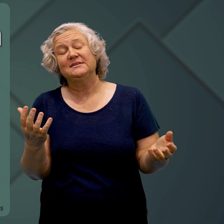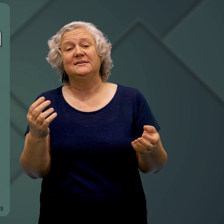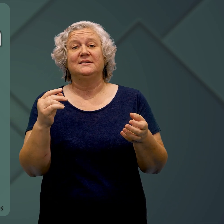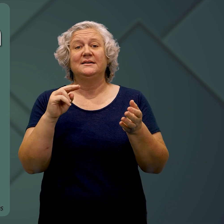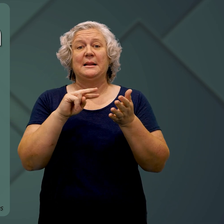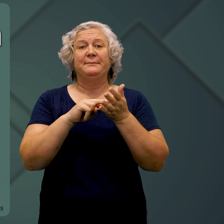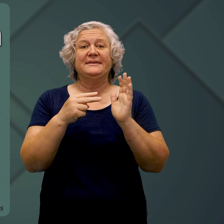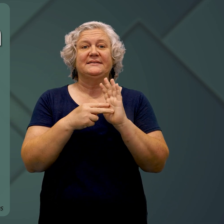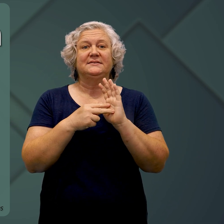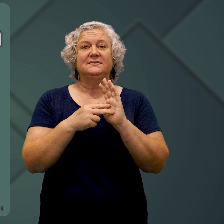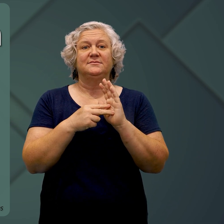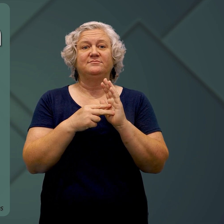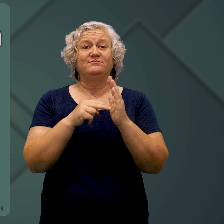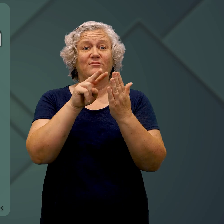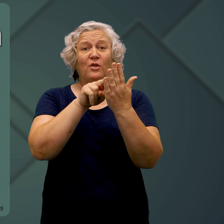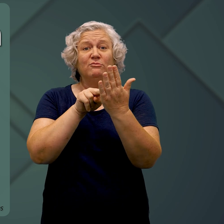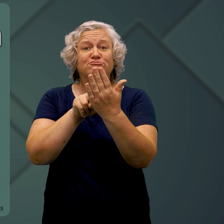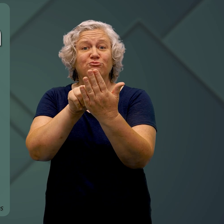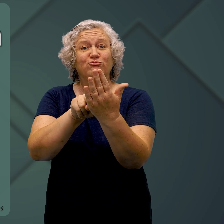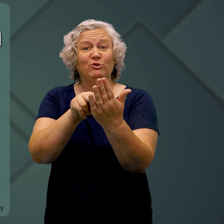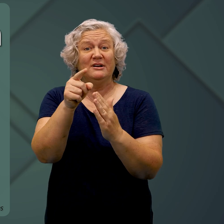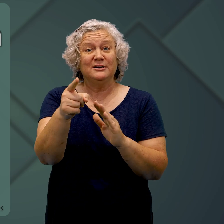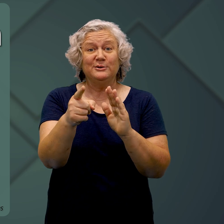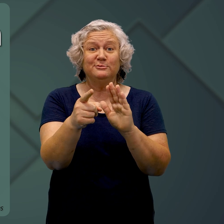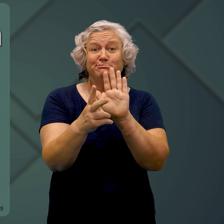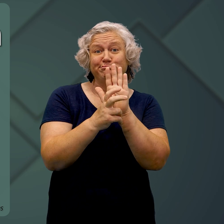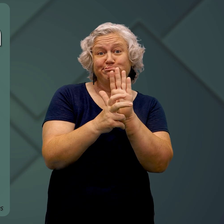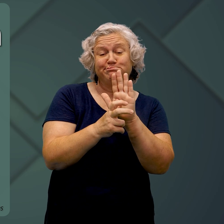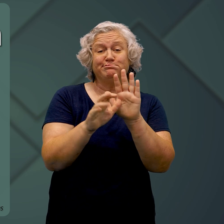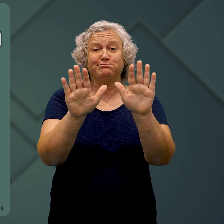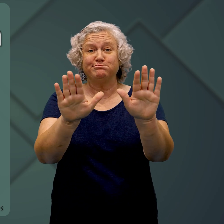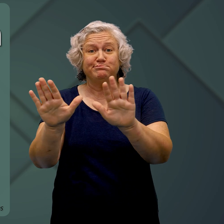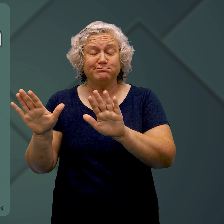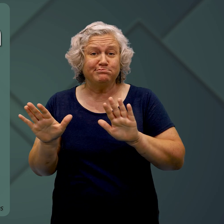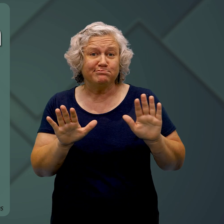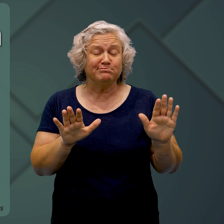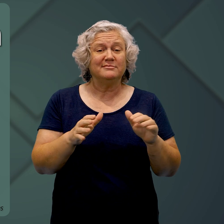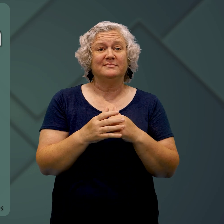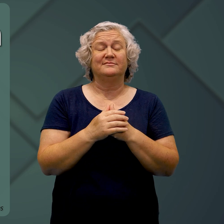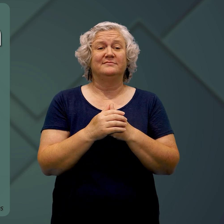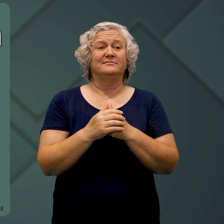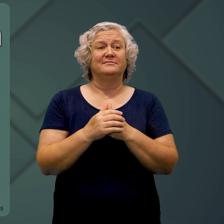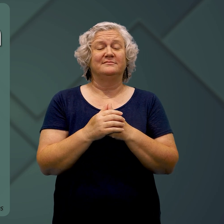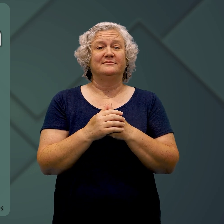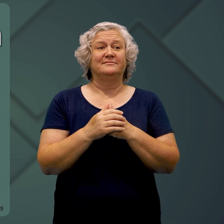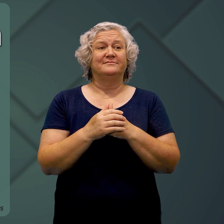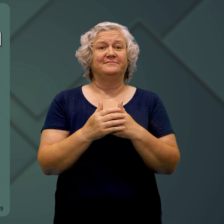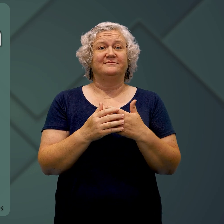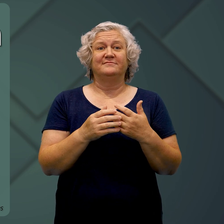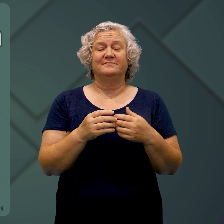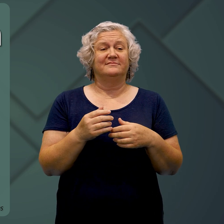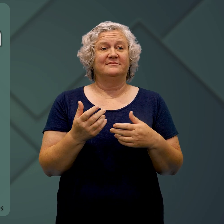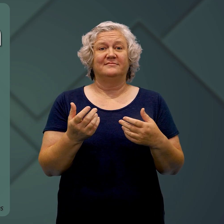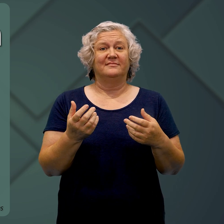information. It's how they might read you or listen to you. I really